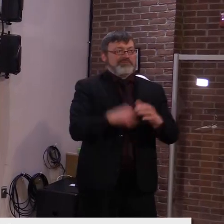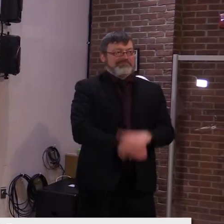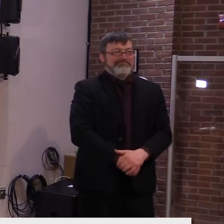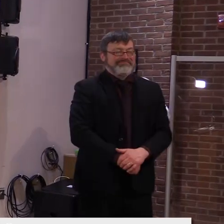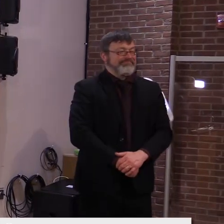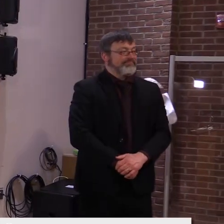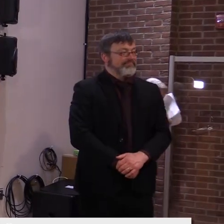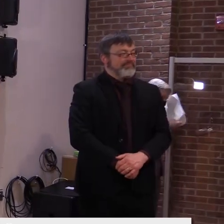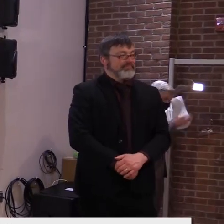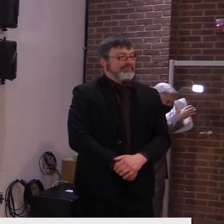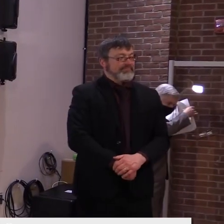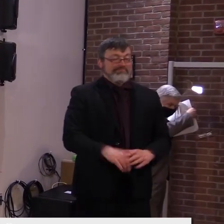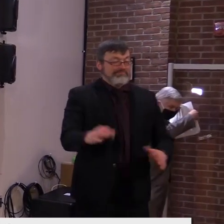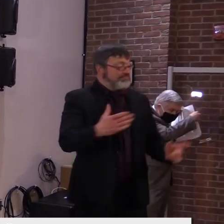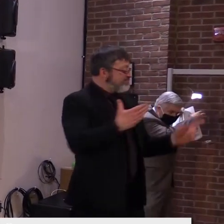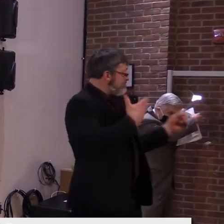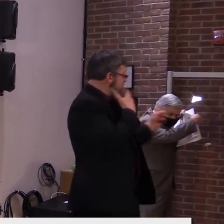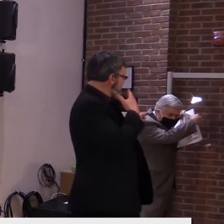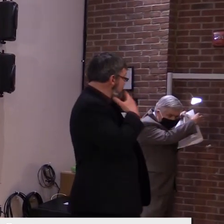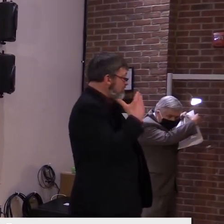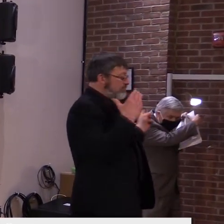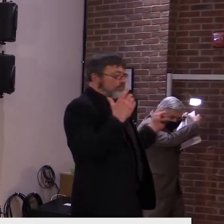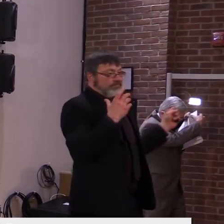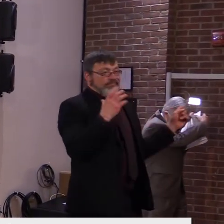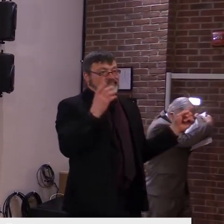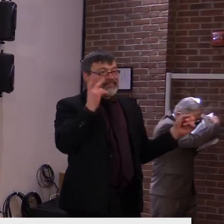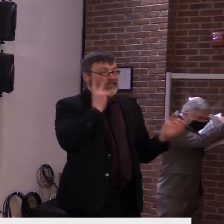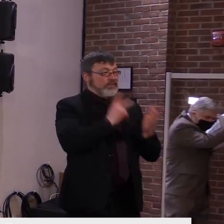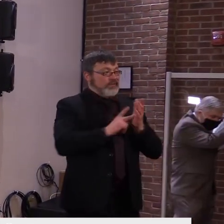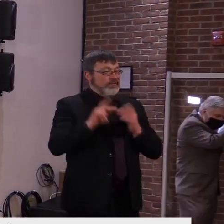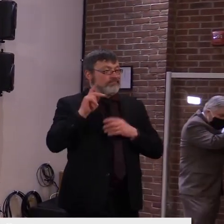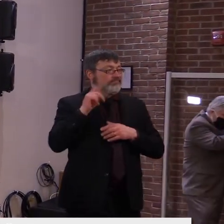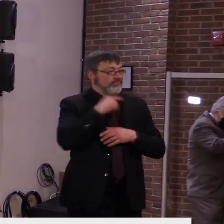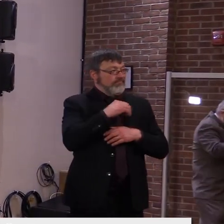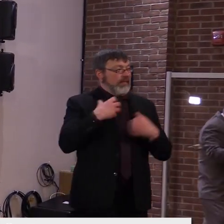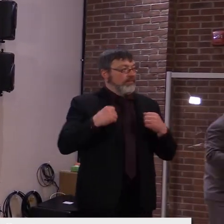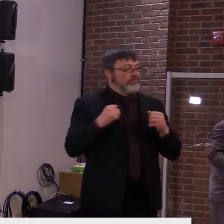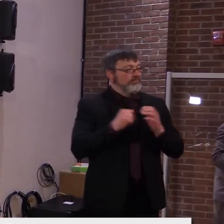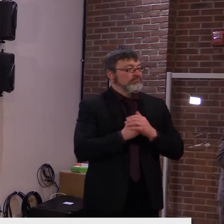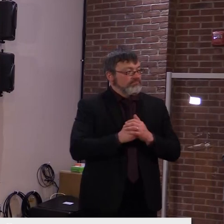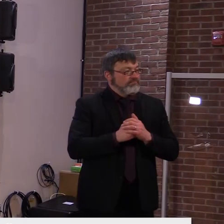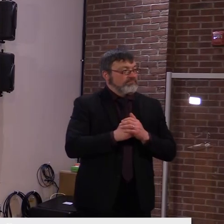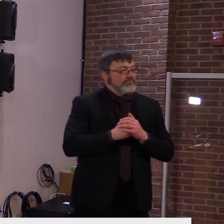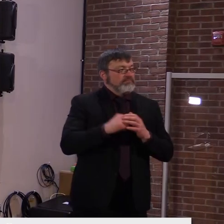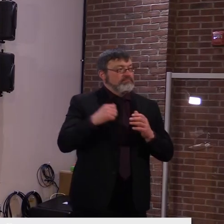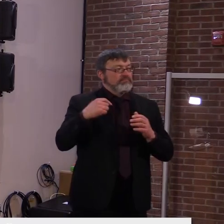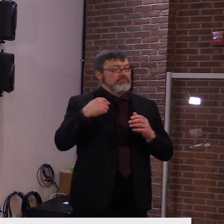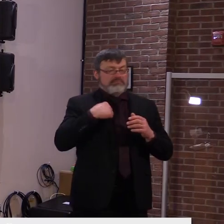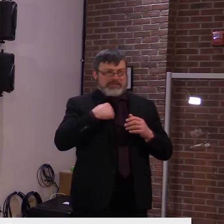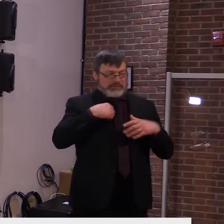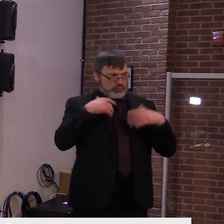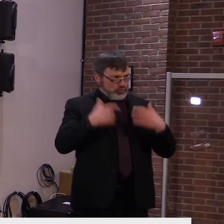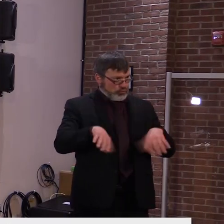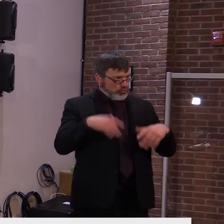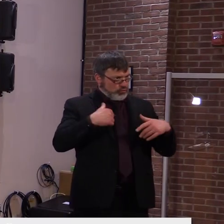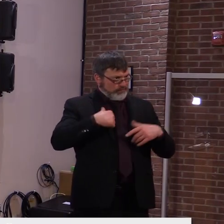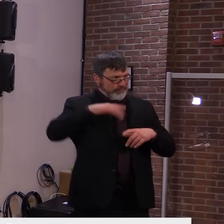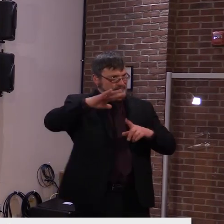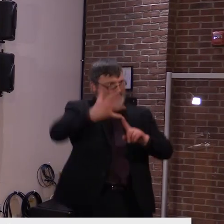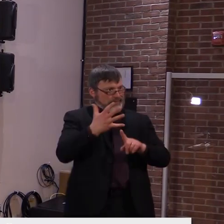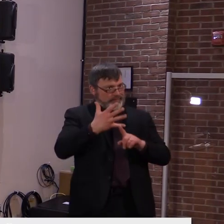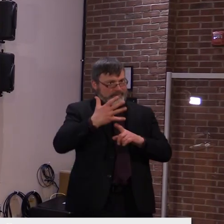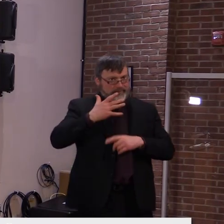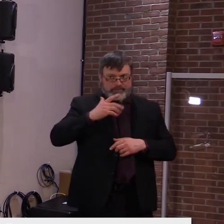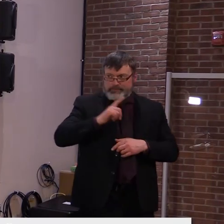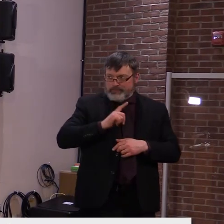Thank you, Secretary Smith. I'll keep my comments rather brief since we've had an abundance of speakers this morning. We're reporting 126